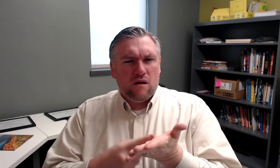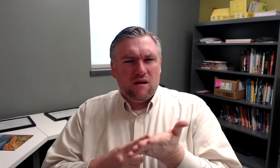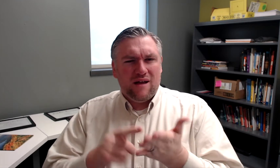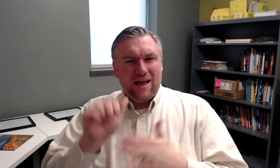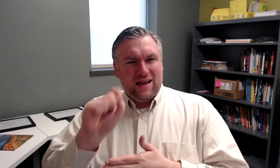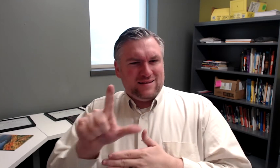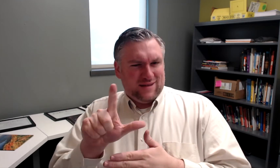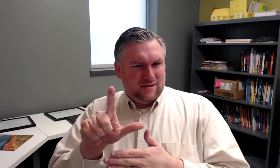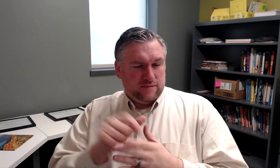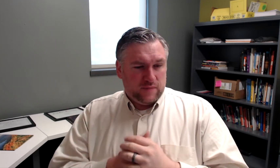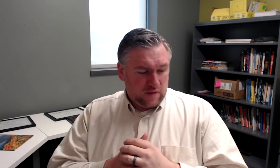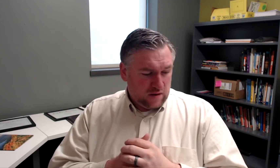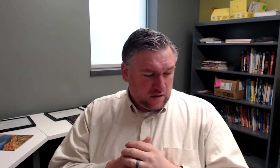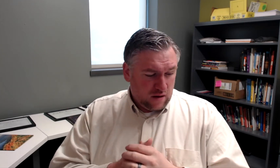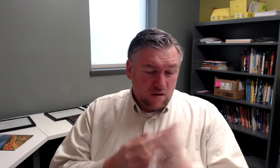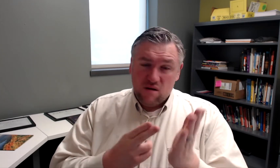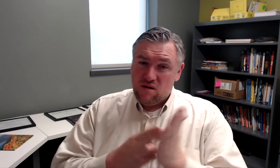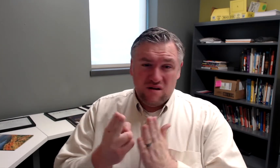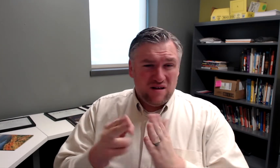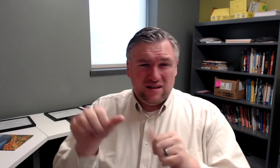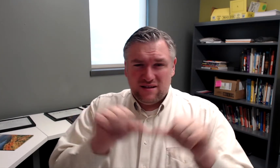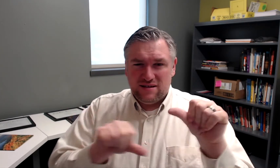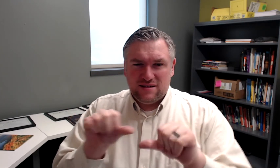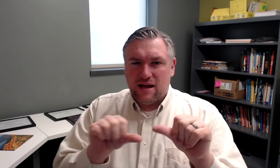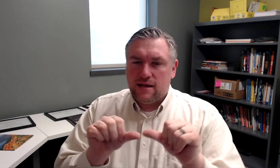language-rich experience. So let's talk about ASL in science.